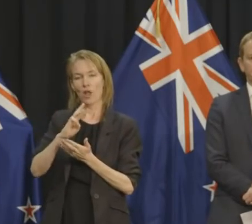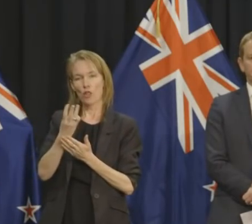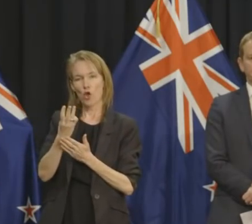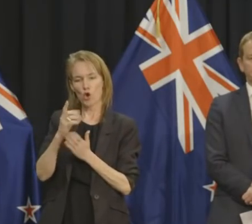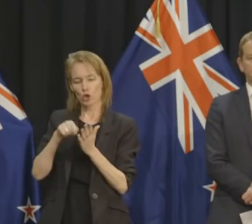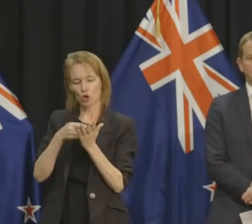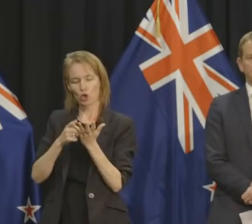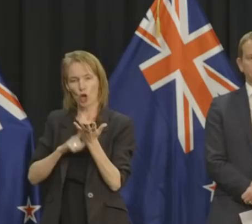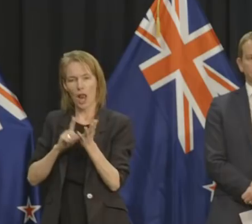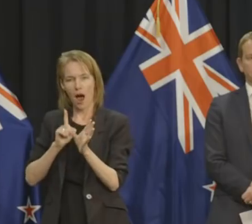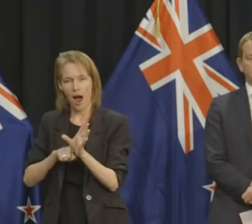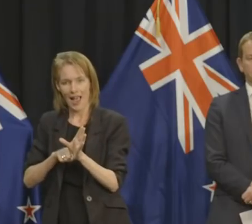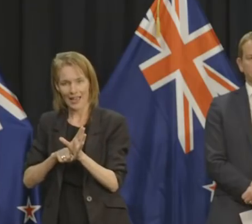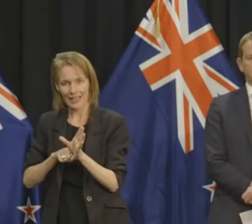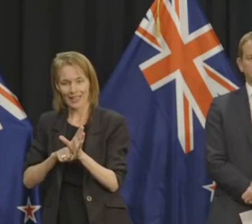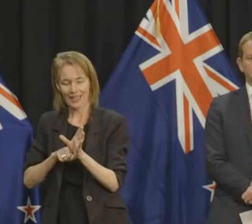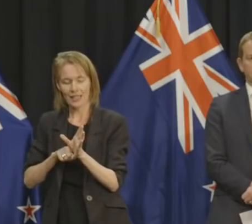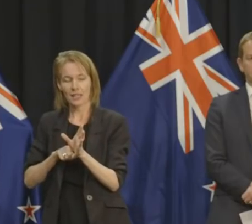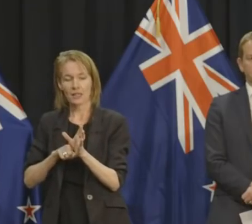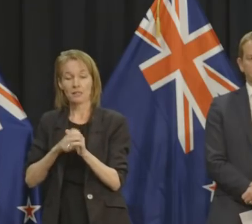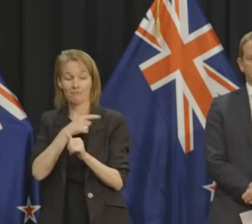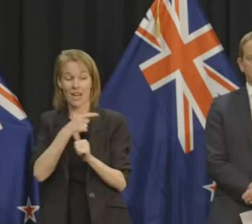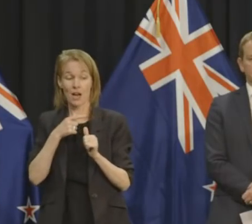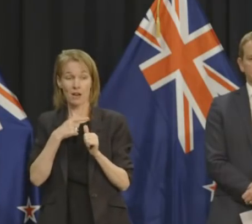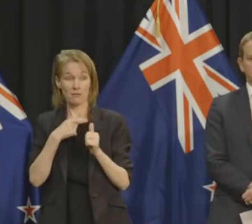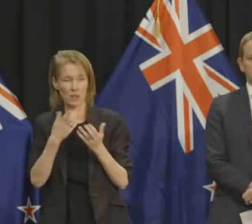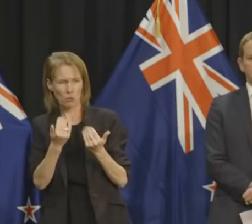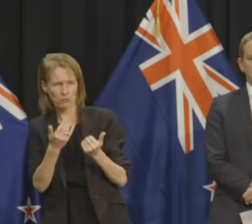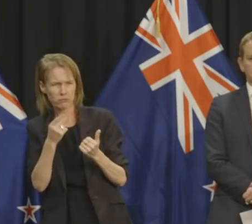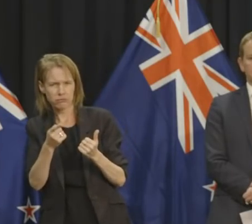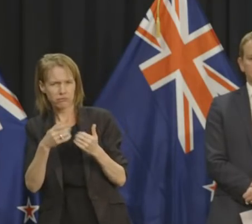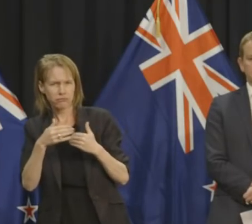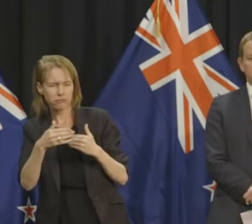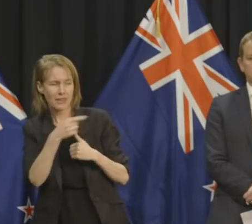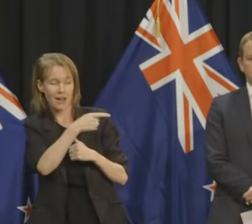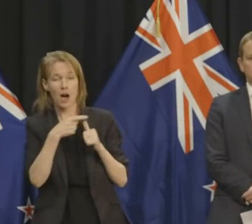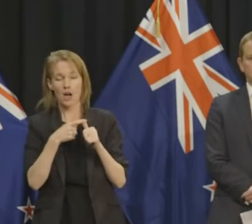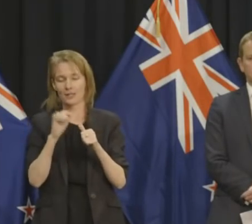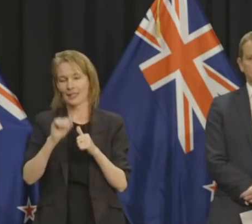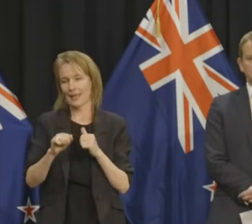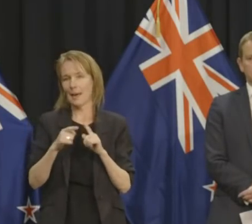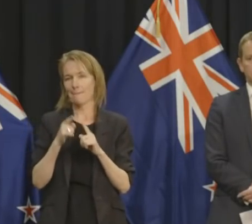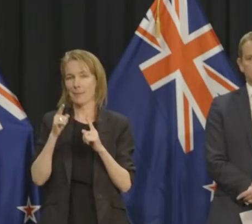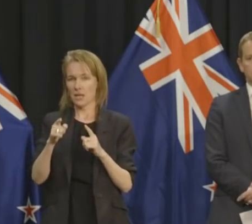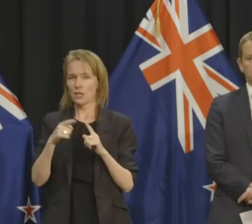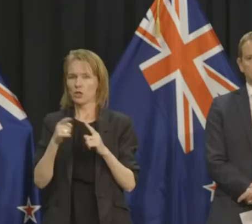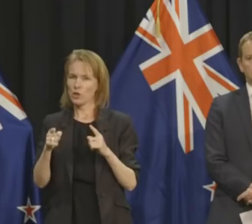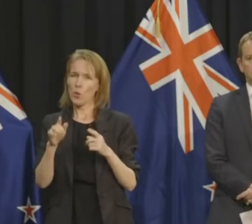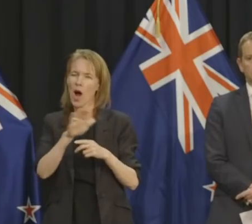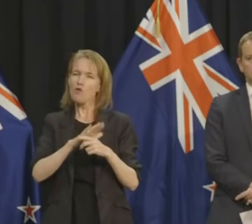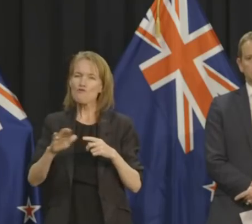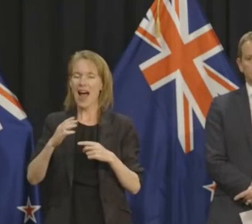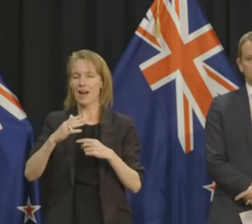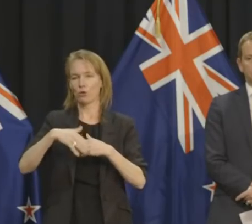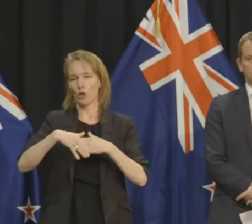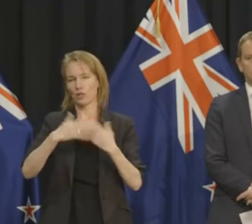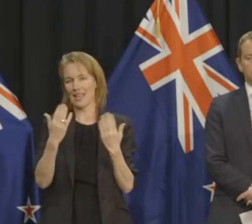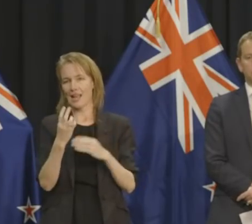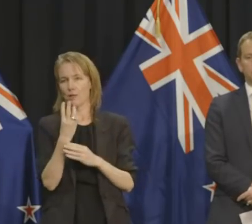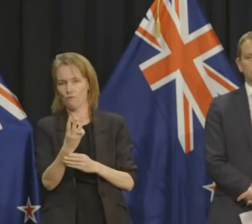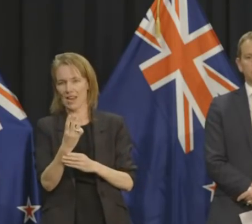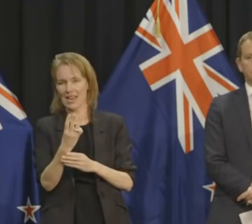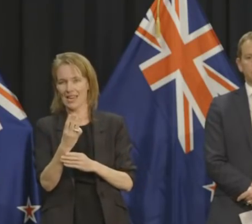day 4. That's not uncommon. So he was tested in accordance with the normal early in that first week period. On day 3? No, it's on or around day